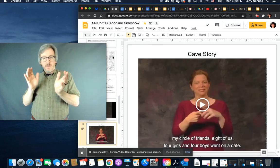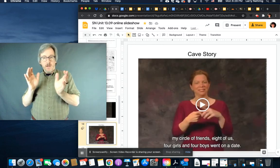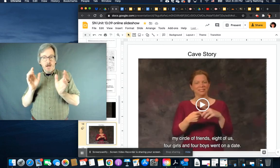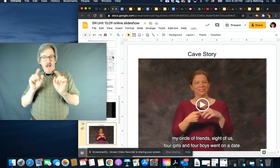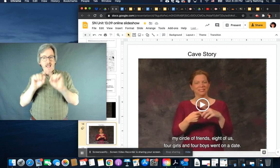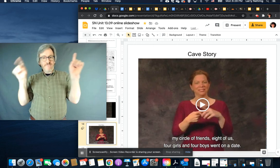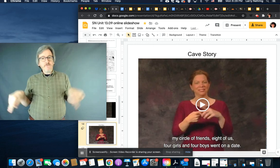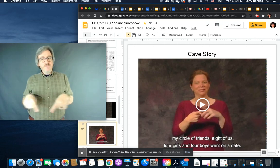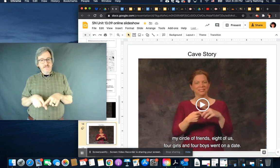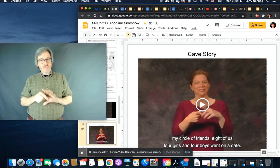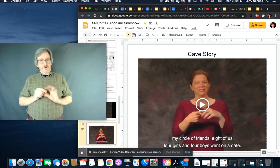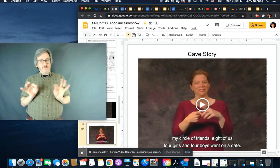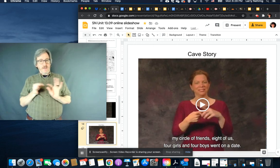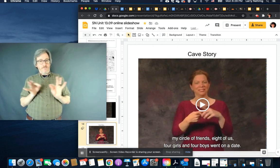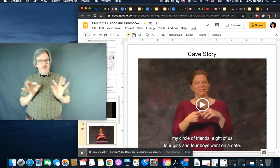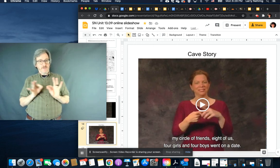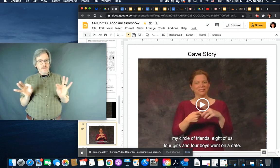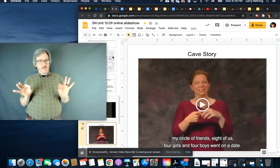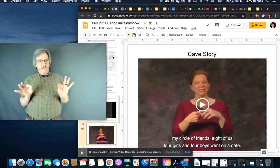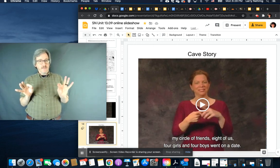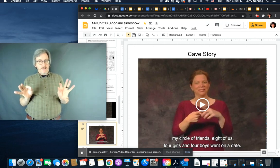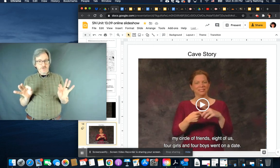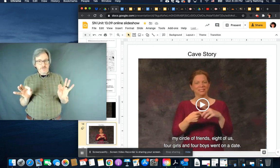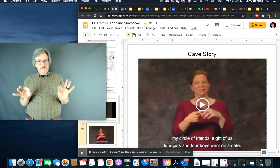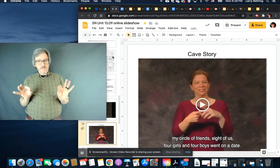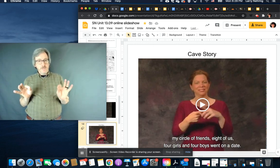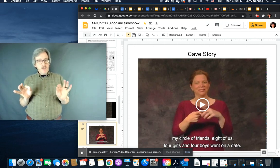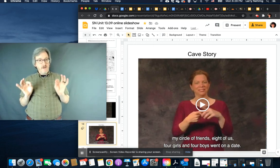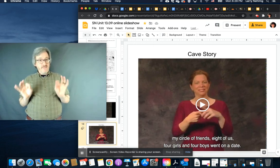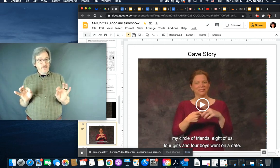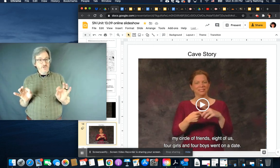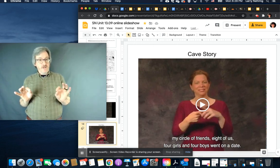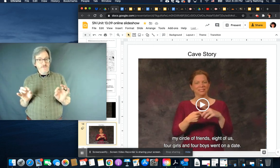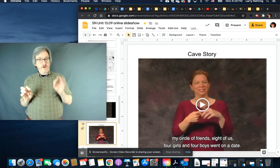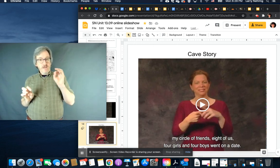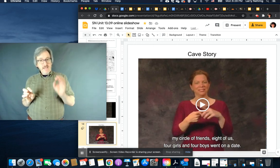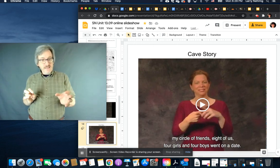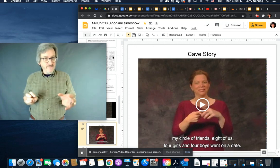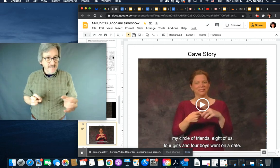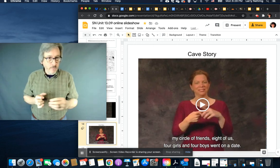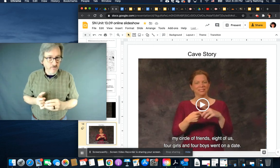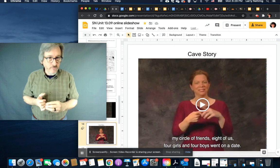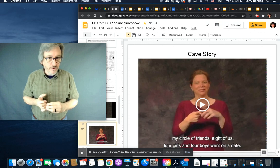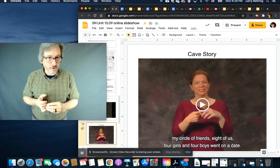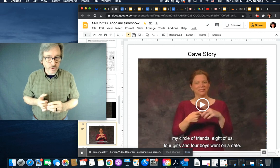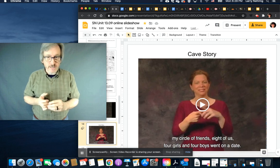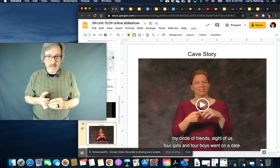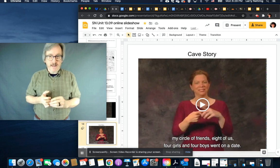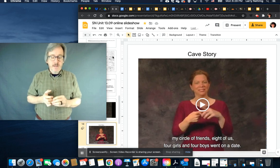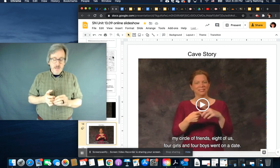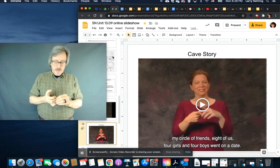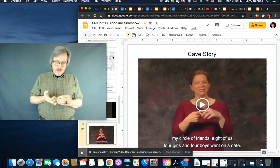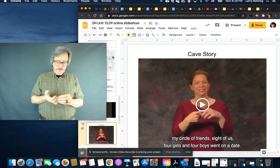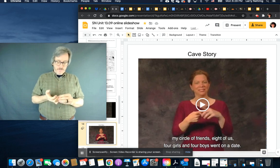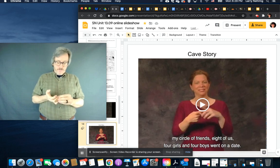some. I found this where it put the captions of the English on there. If it's helpful for you to look at